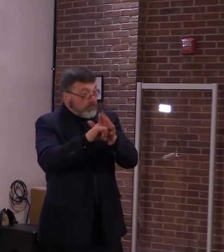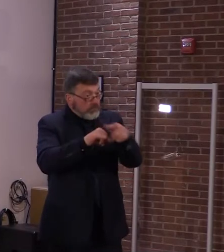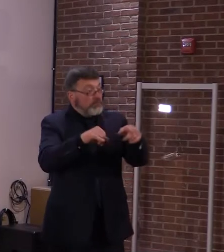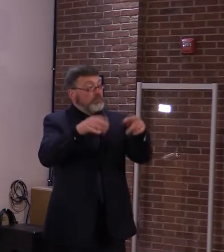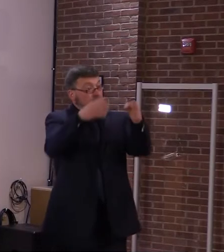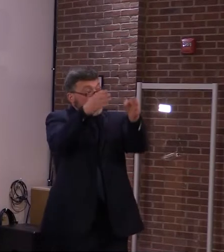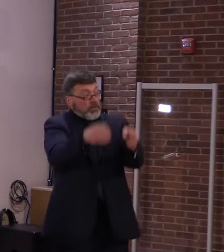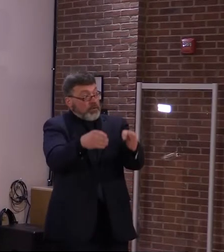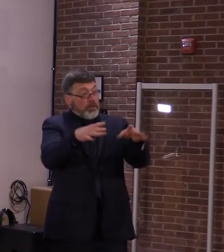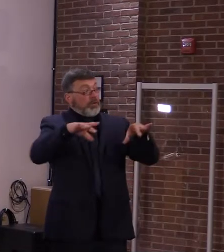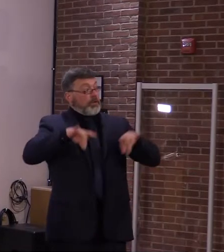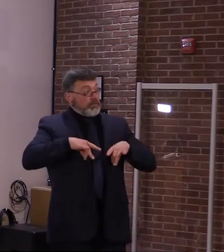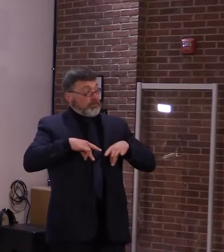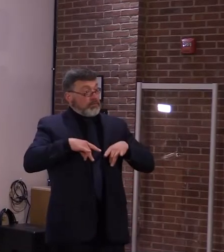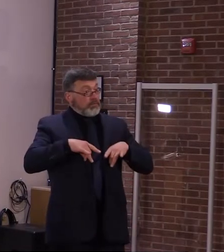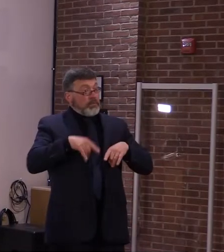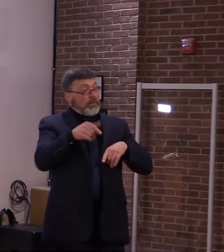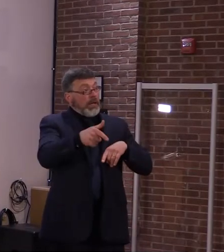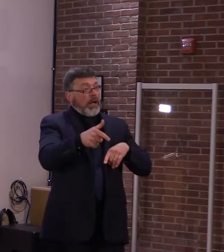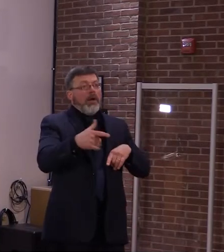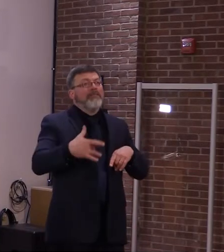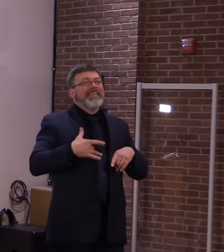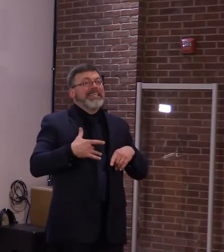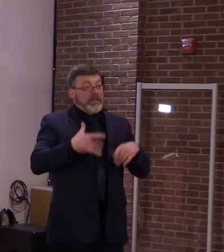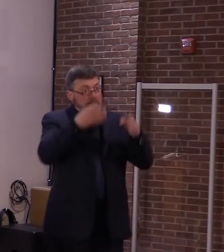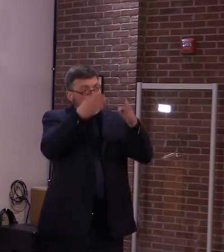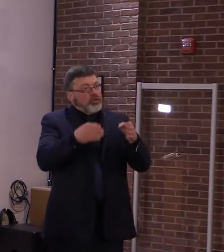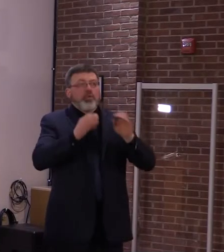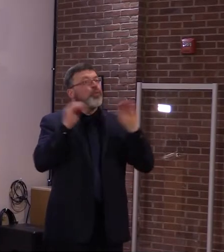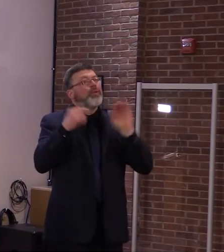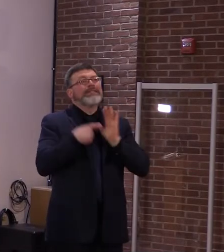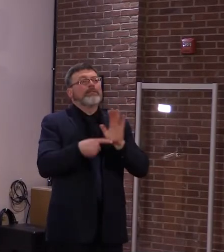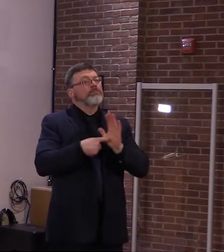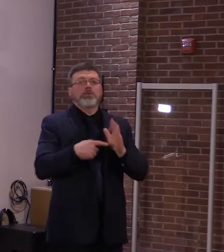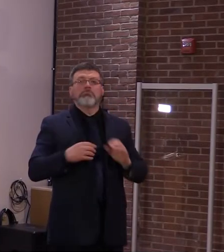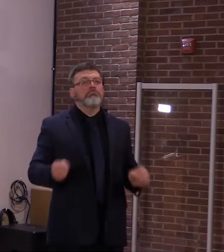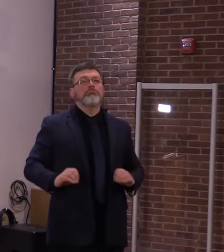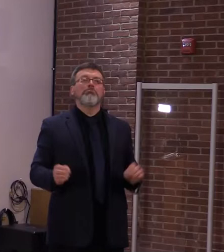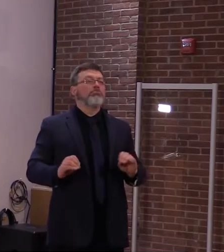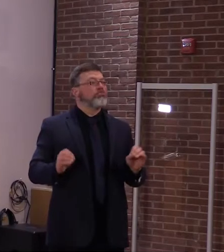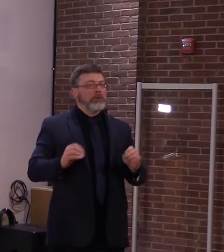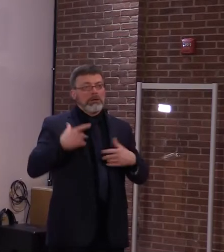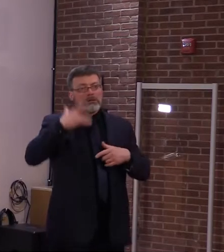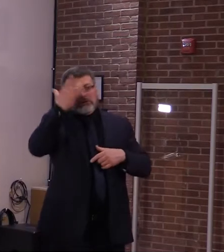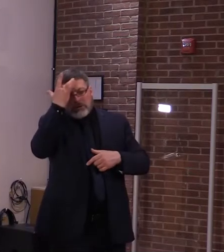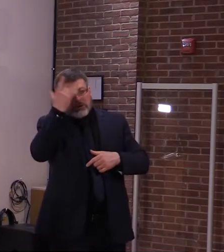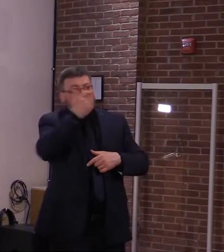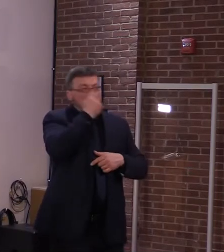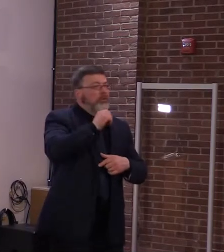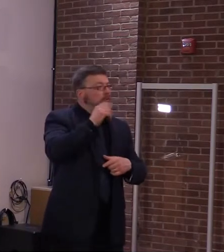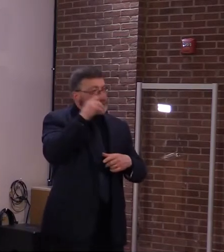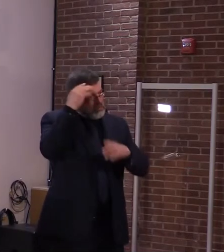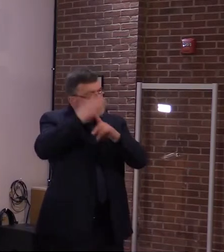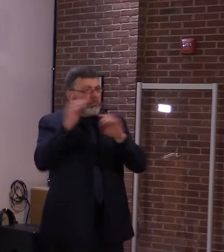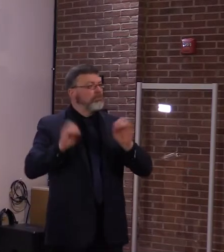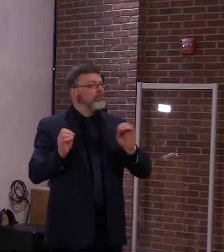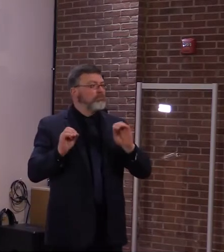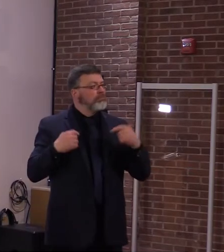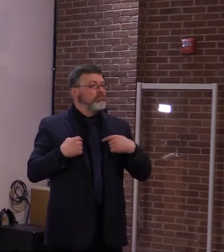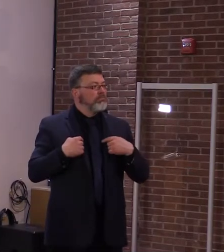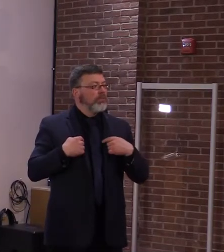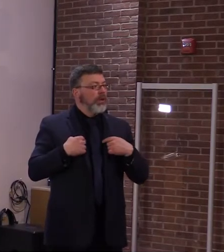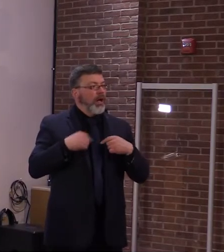mild. Yet, when you look at their healthcare expenditures, look at their times to revisit the